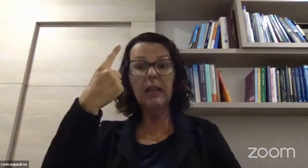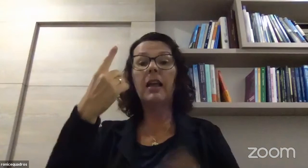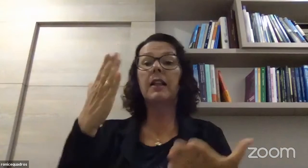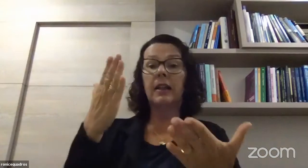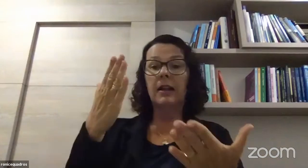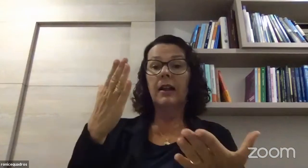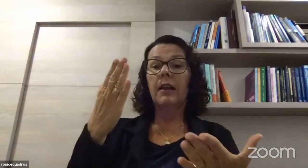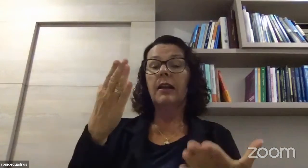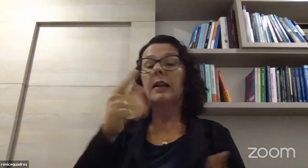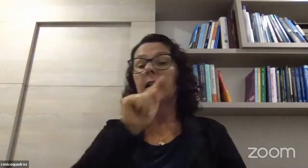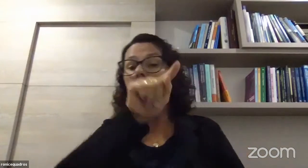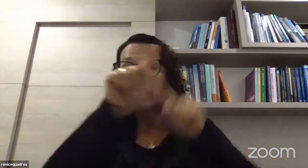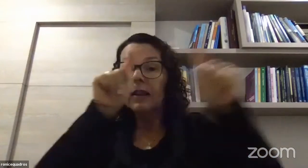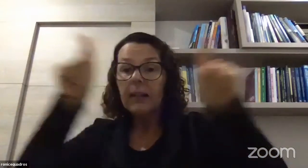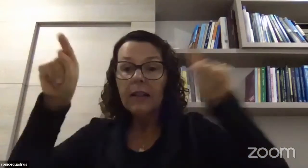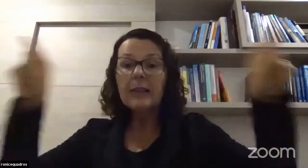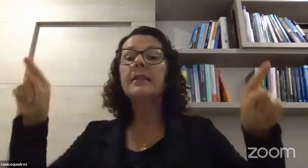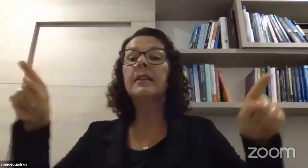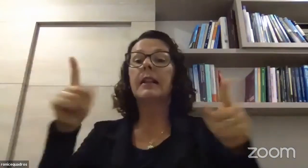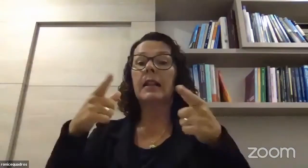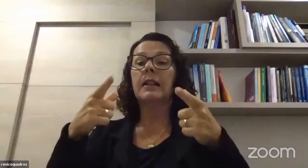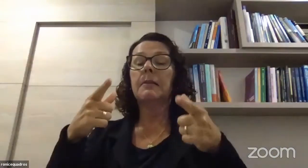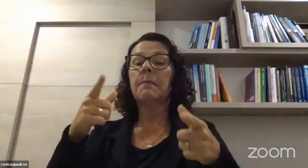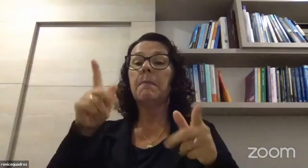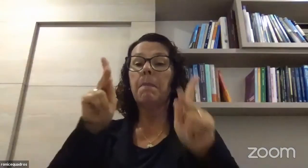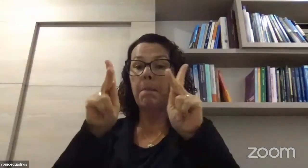are working with.